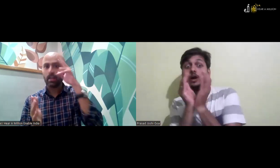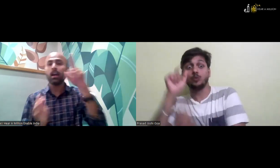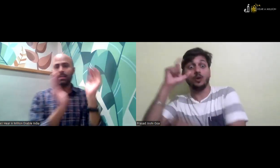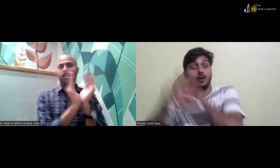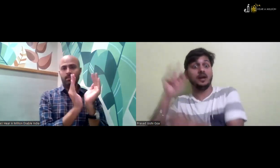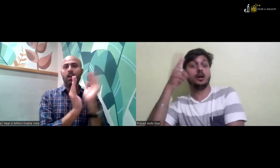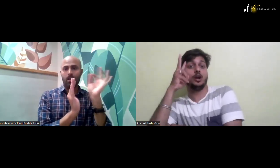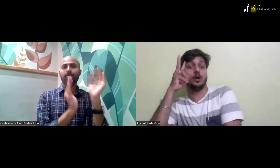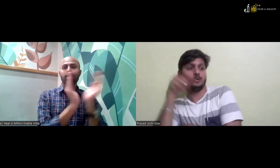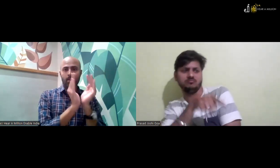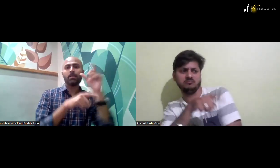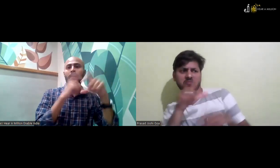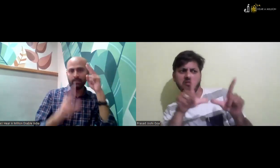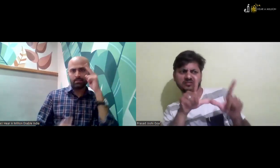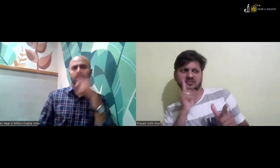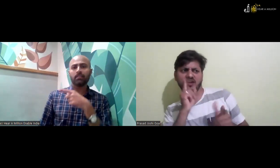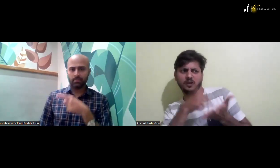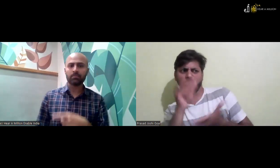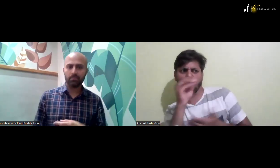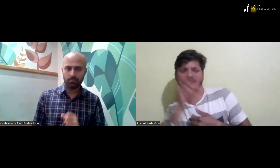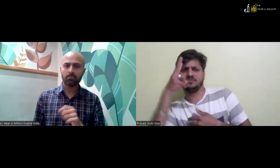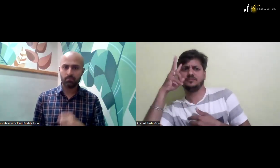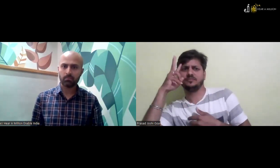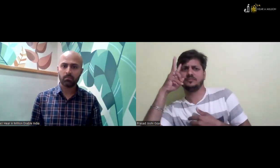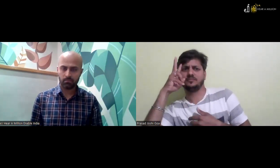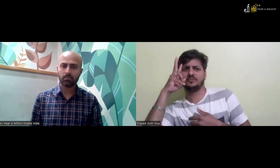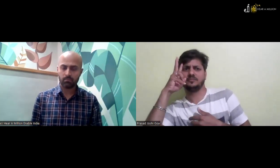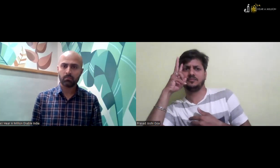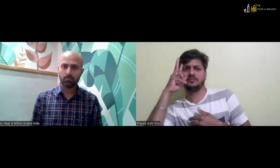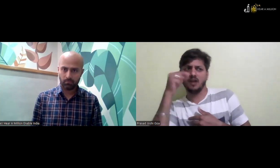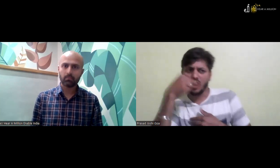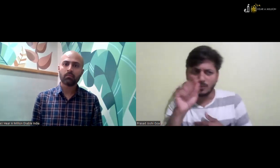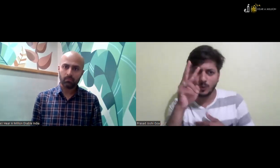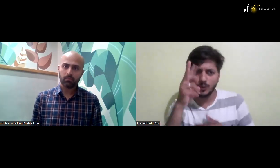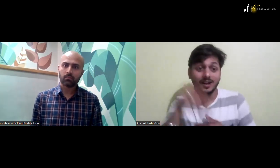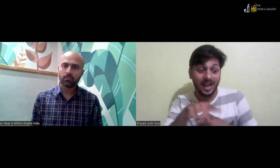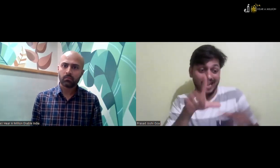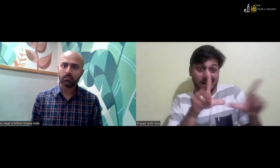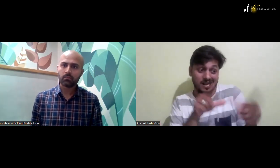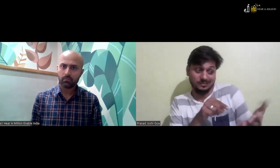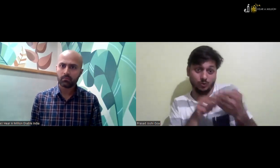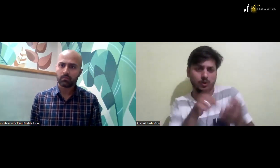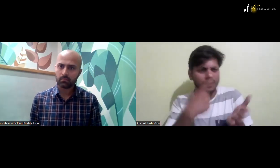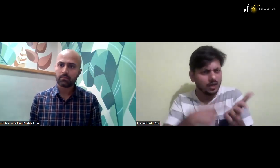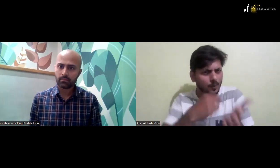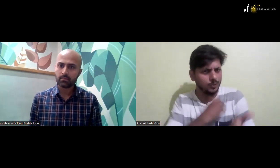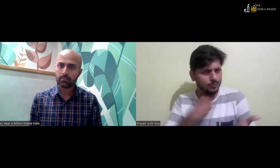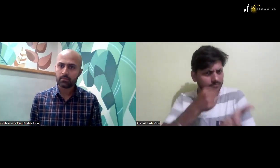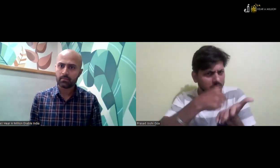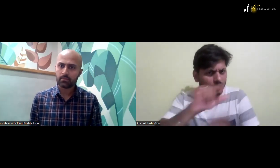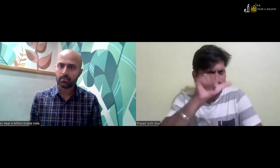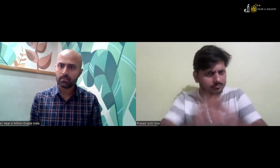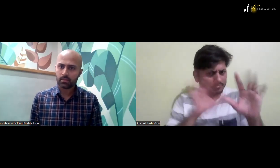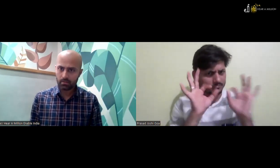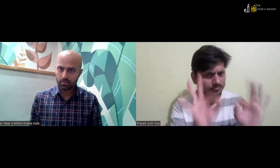that driving license, they can't get it. So how they can get the insurance, vehicle insurance? So that was the thing, authority, they were not